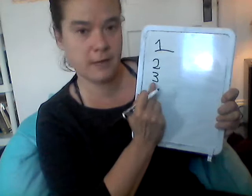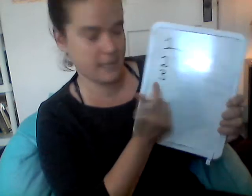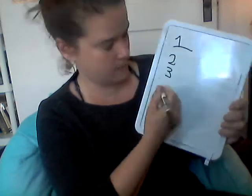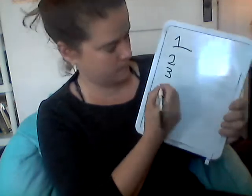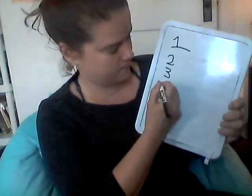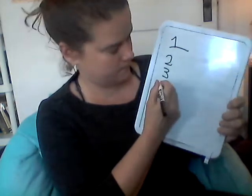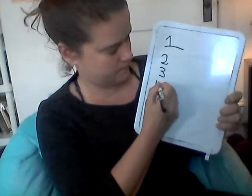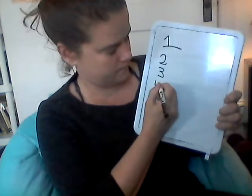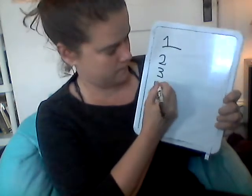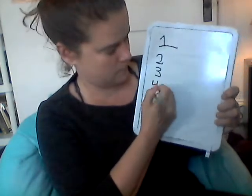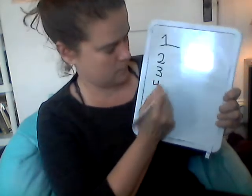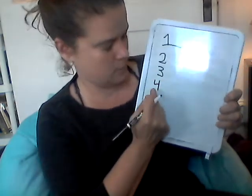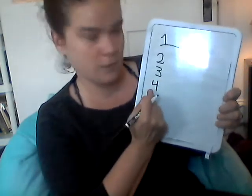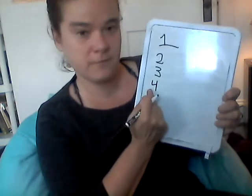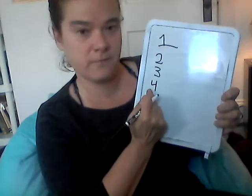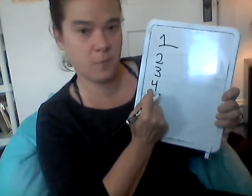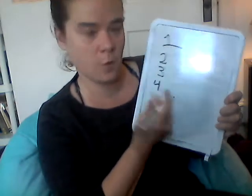three, four,